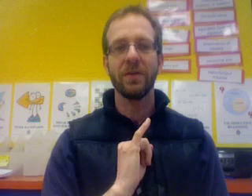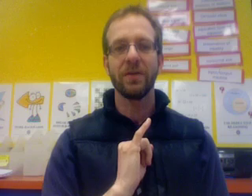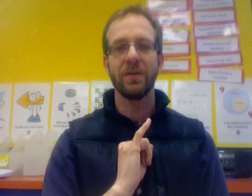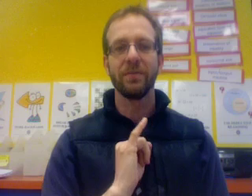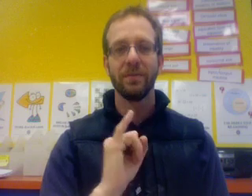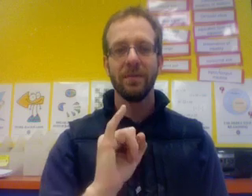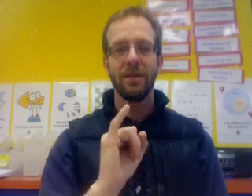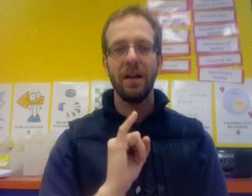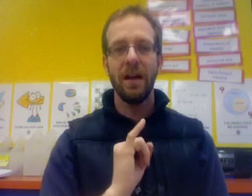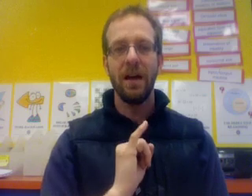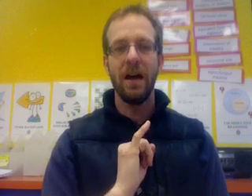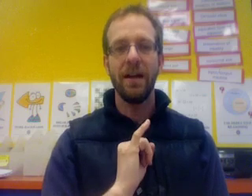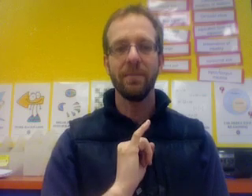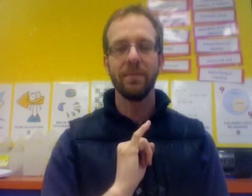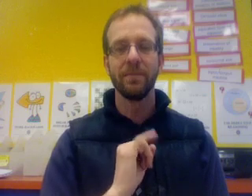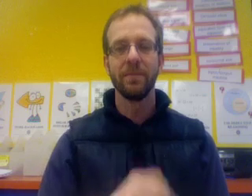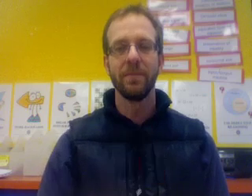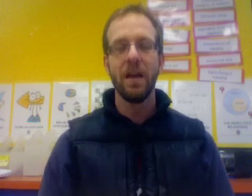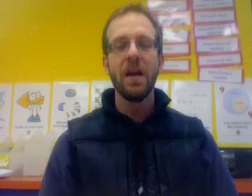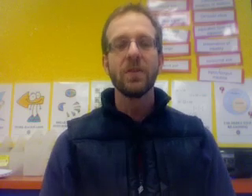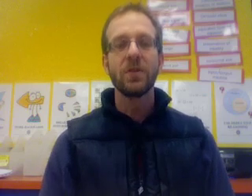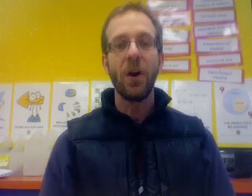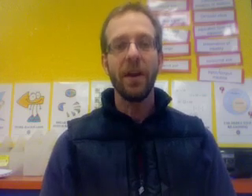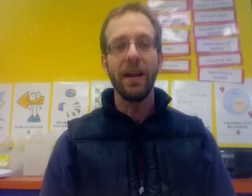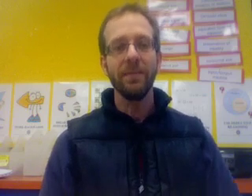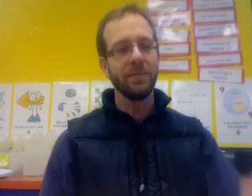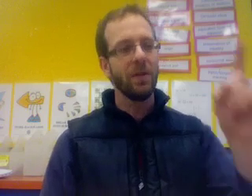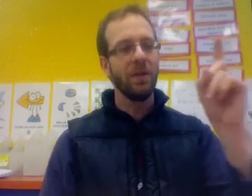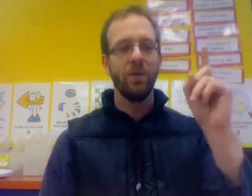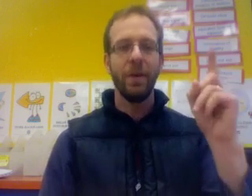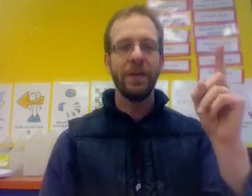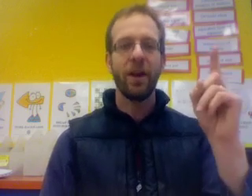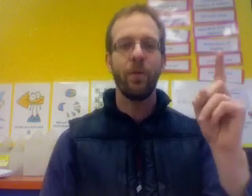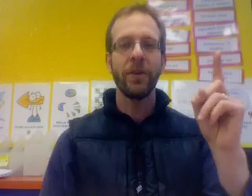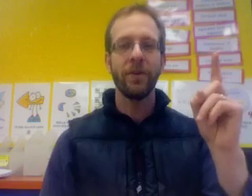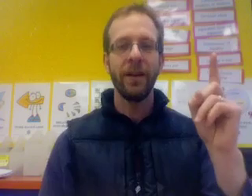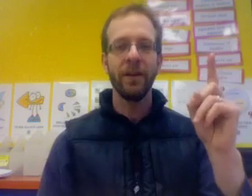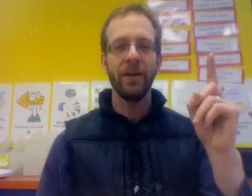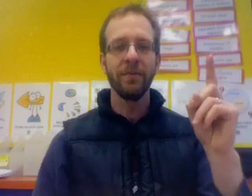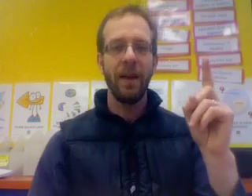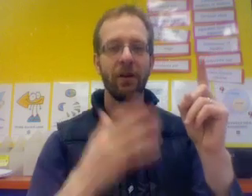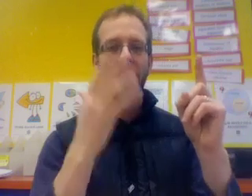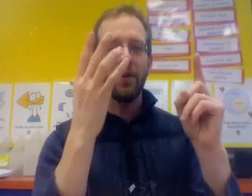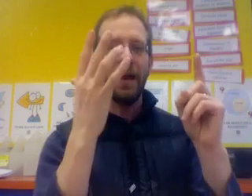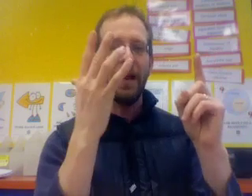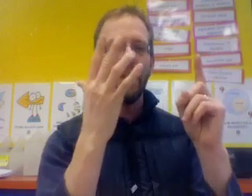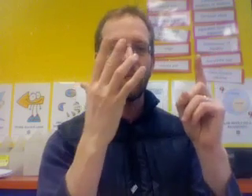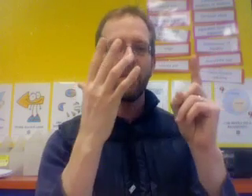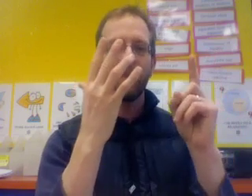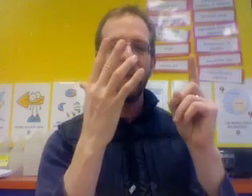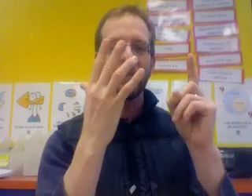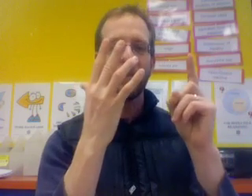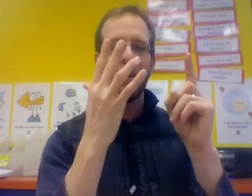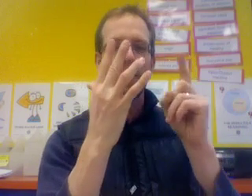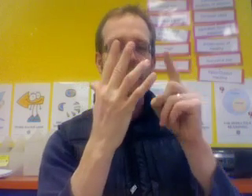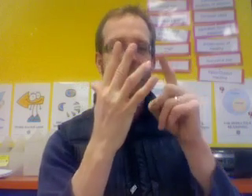chest. I'm. Starting, we take our pointer finger in our other hand, and we're going to place the finger between